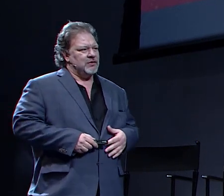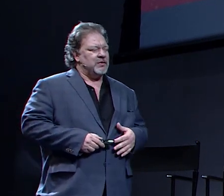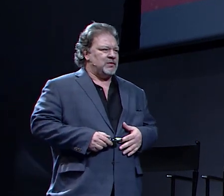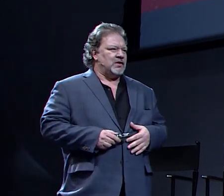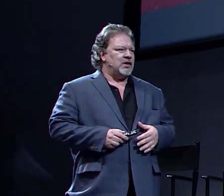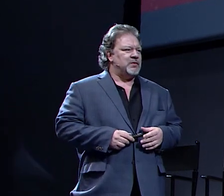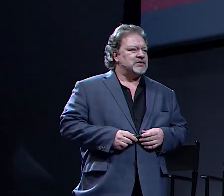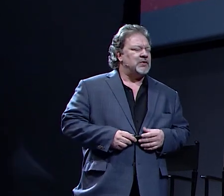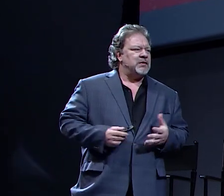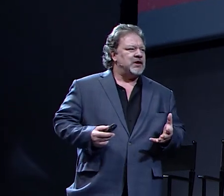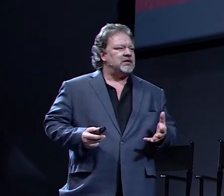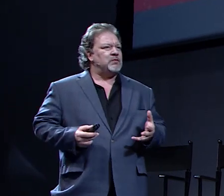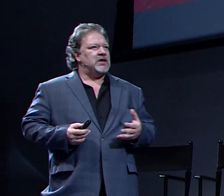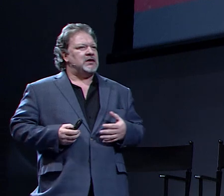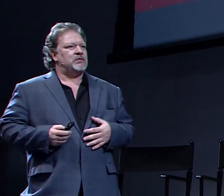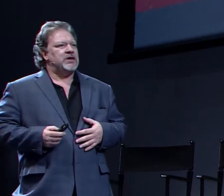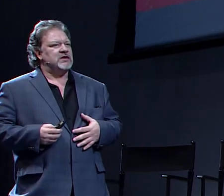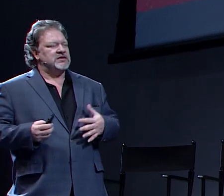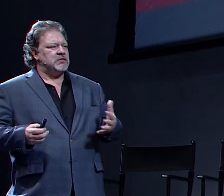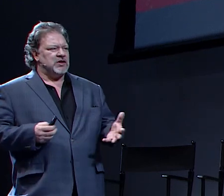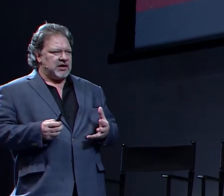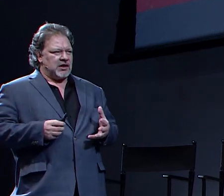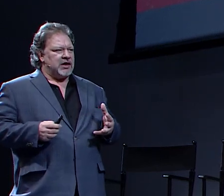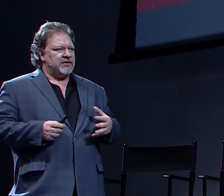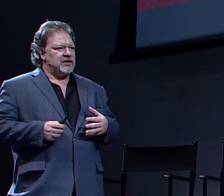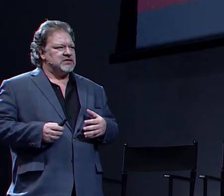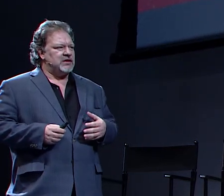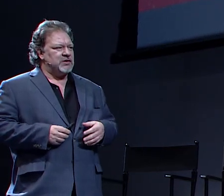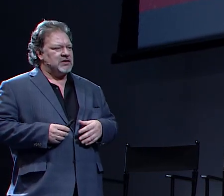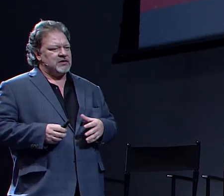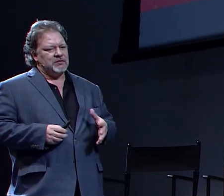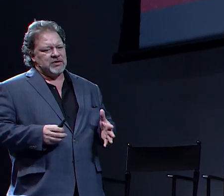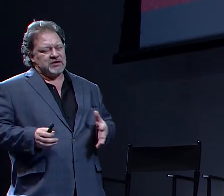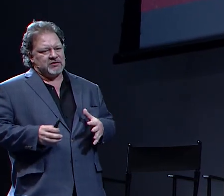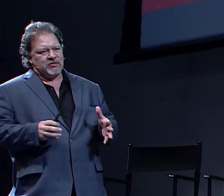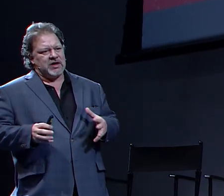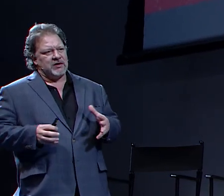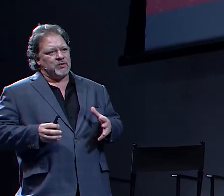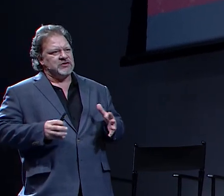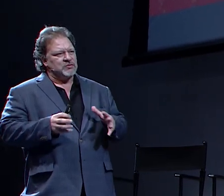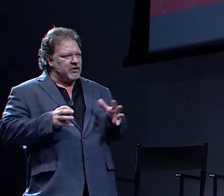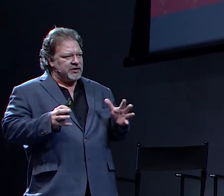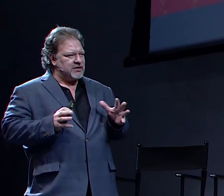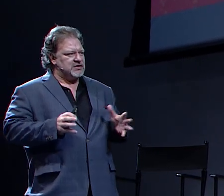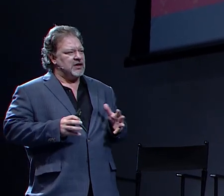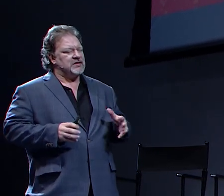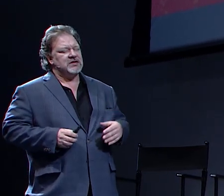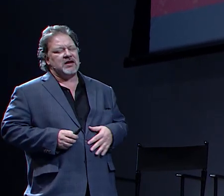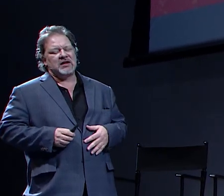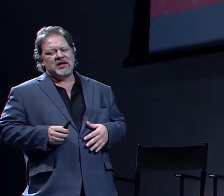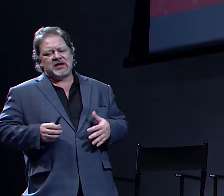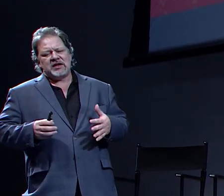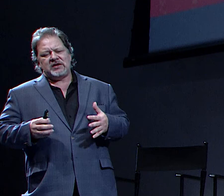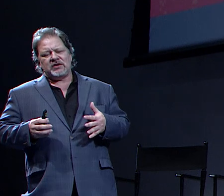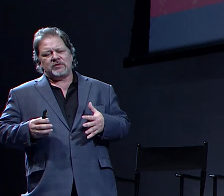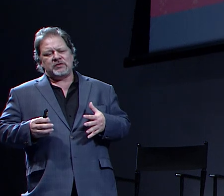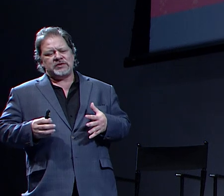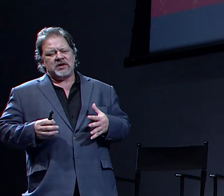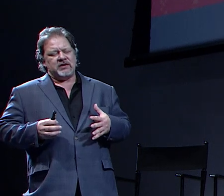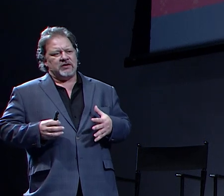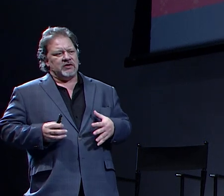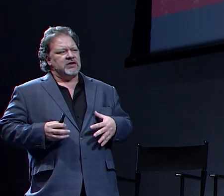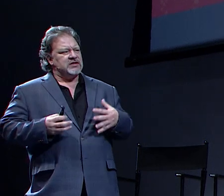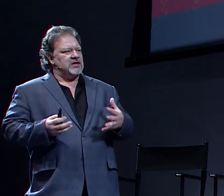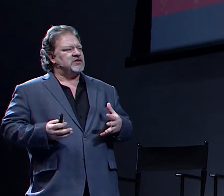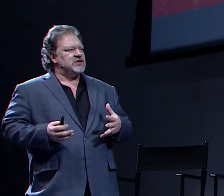said, we're a long ways away, but we can simulate a lot of things. Now we could create a Westworld in a sense that, you know,